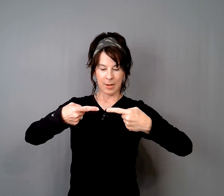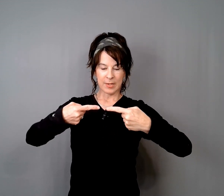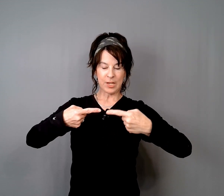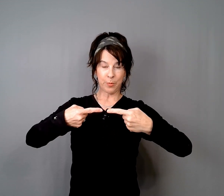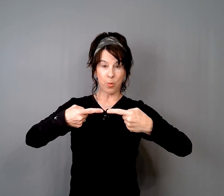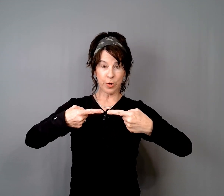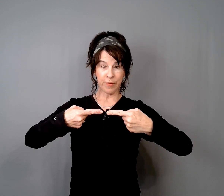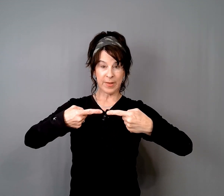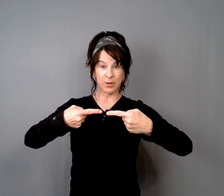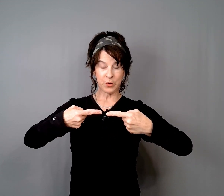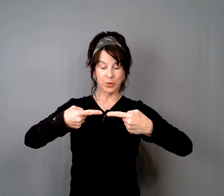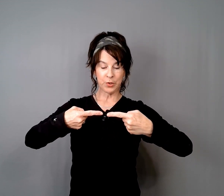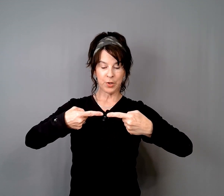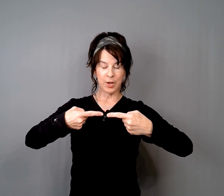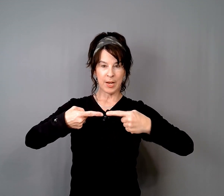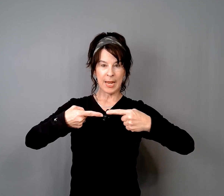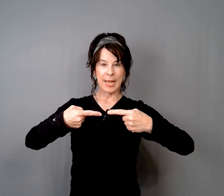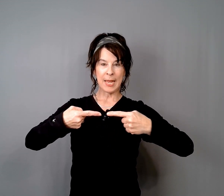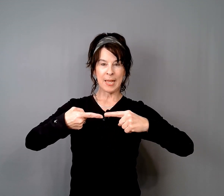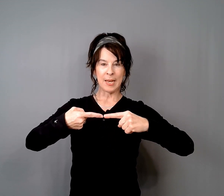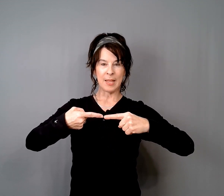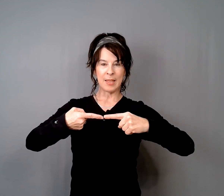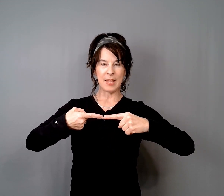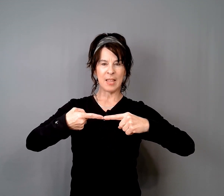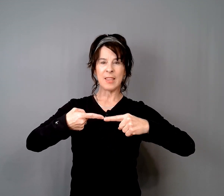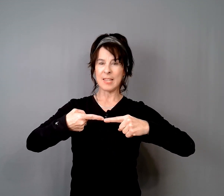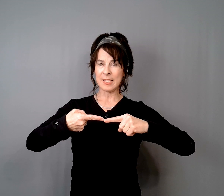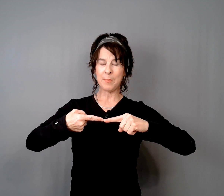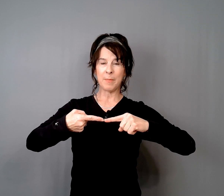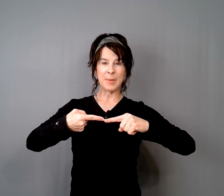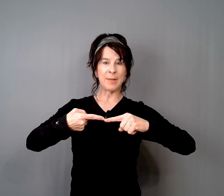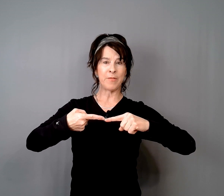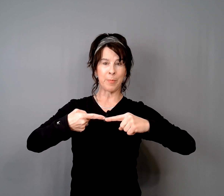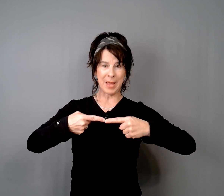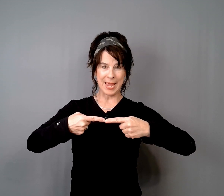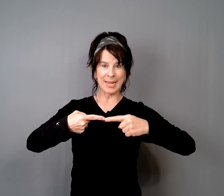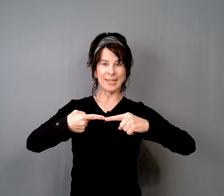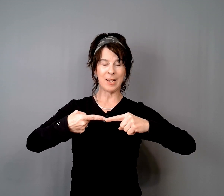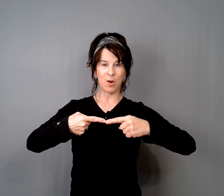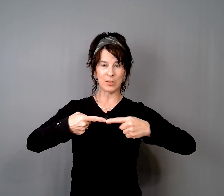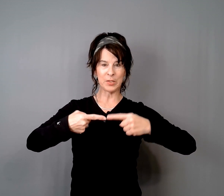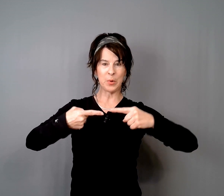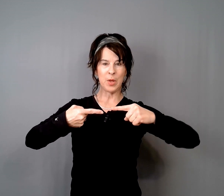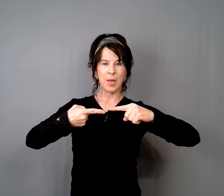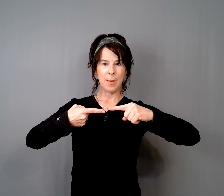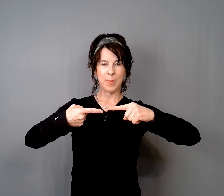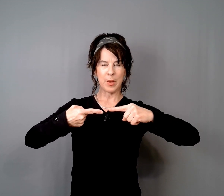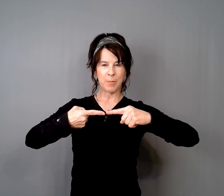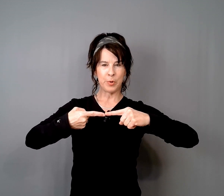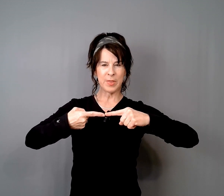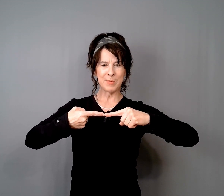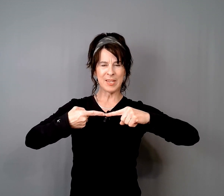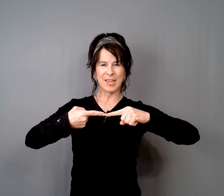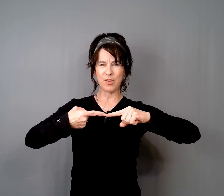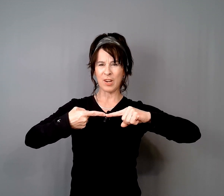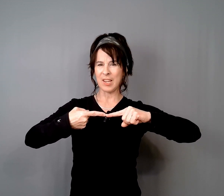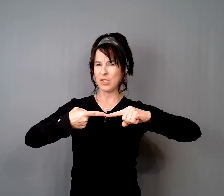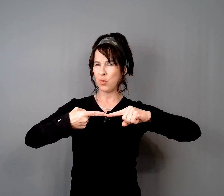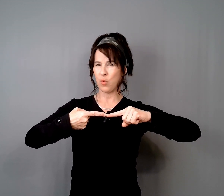take your pointer fingers, and this can be for pain also, but put them together and